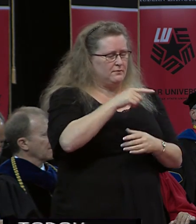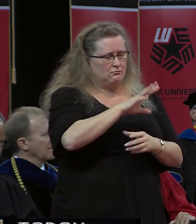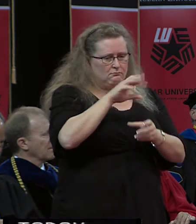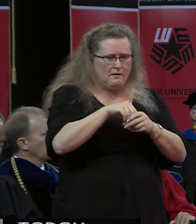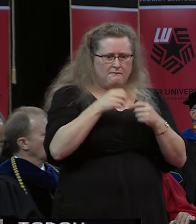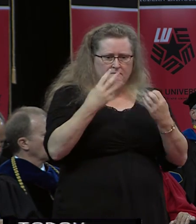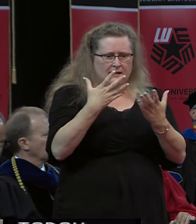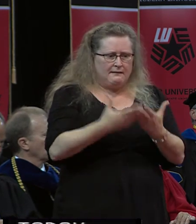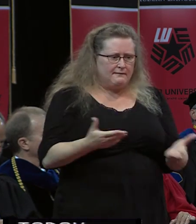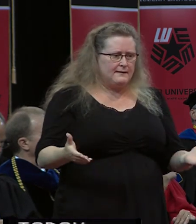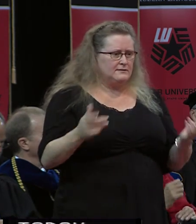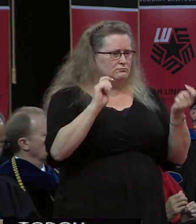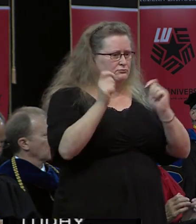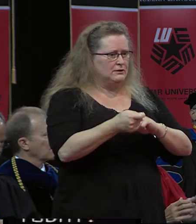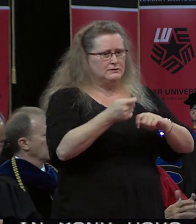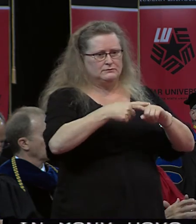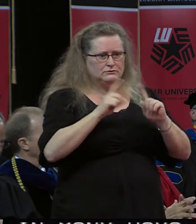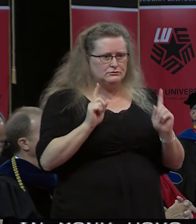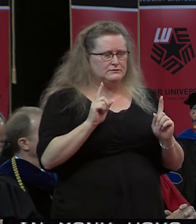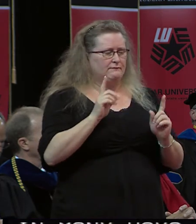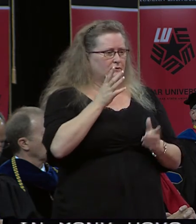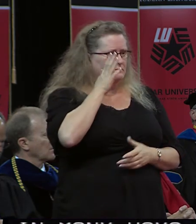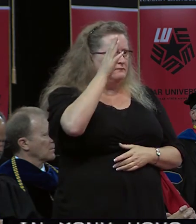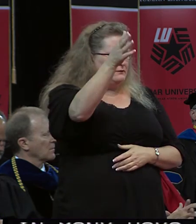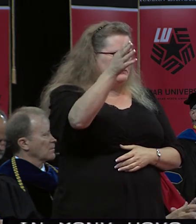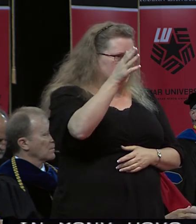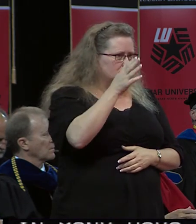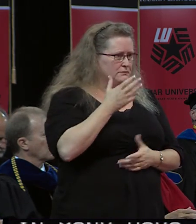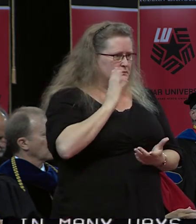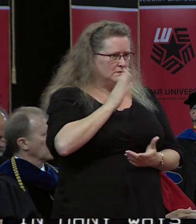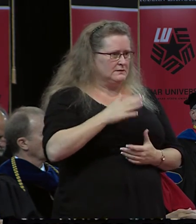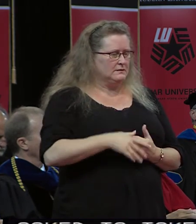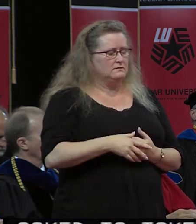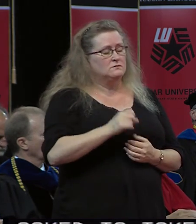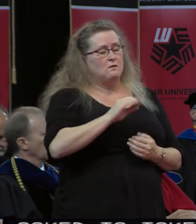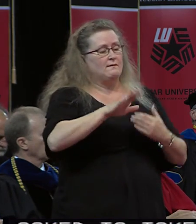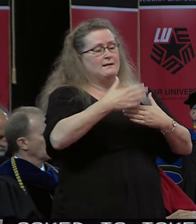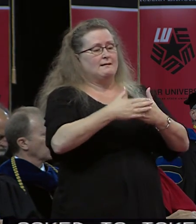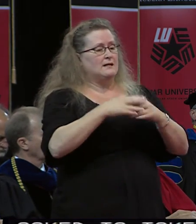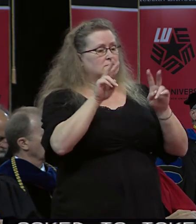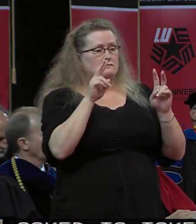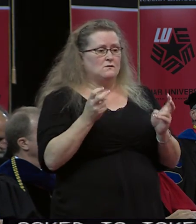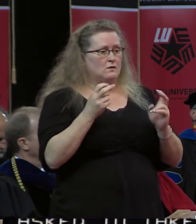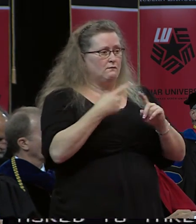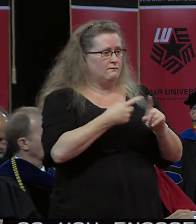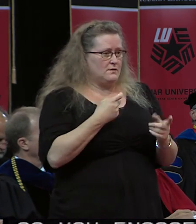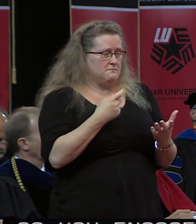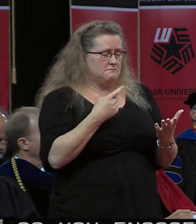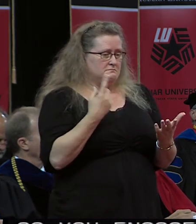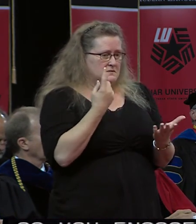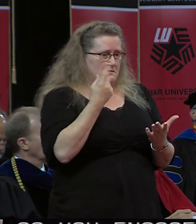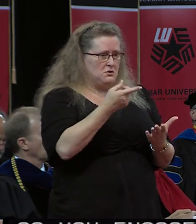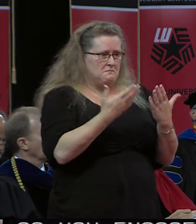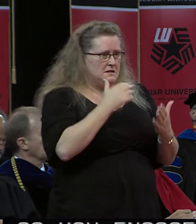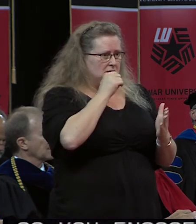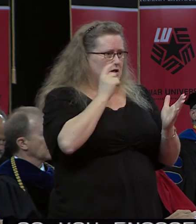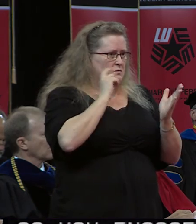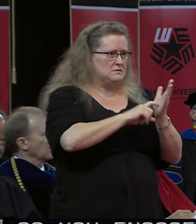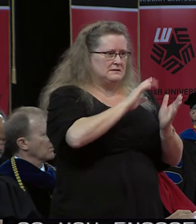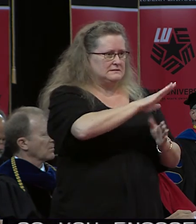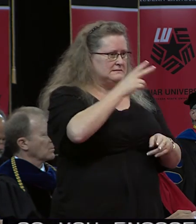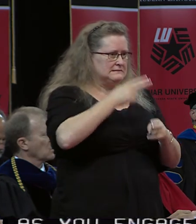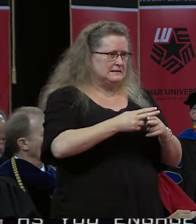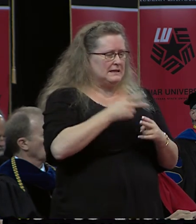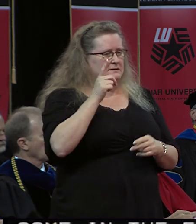changes that are going to come in the future. So the next quote comes from somebody that you'll never recognize his name. He's a British field